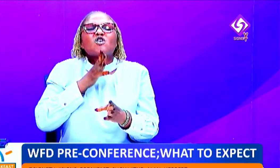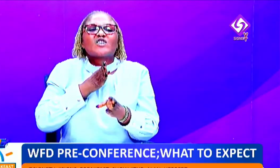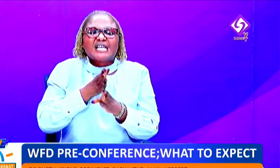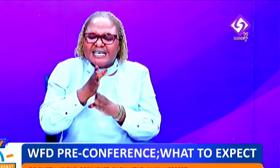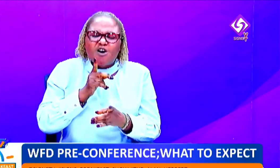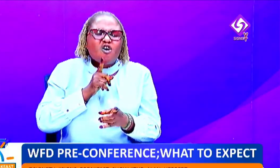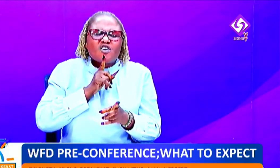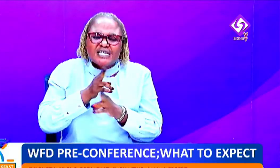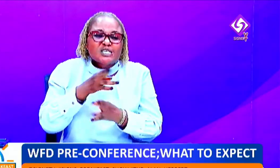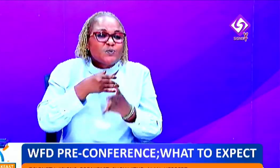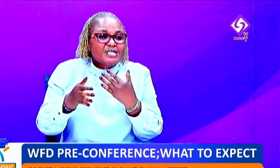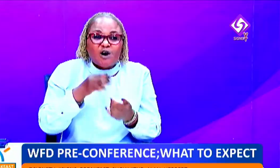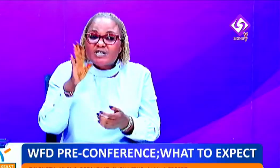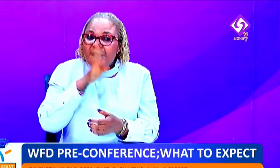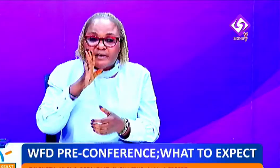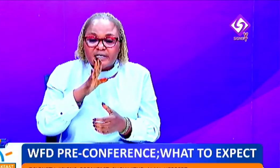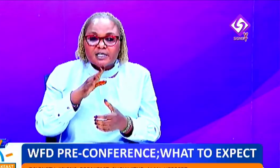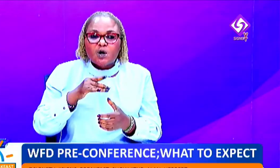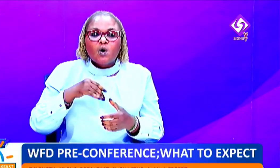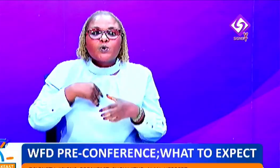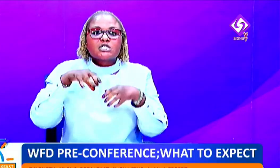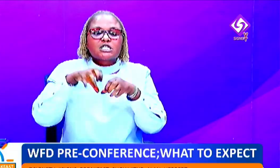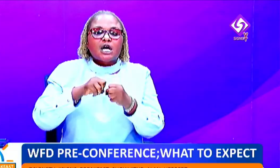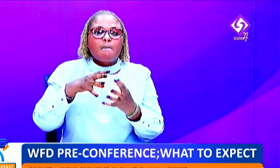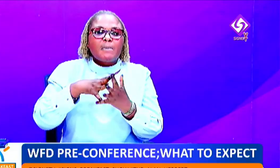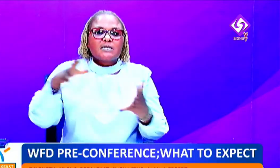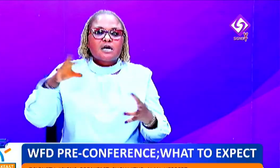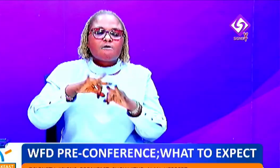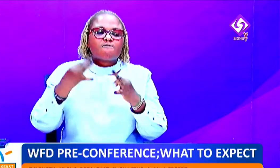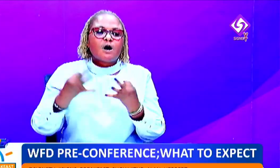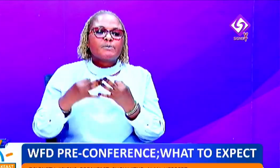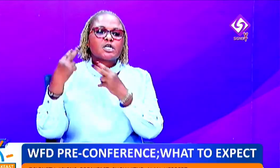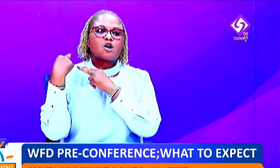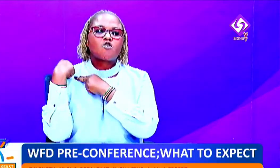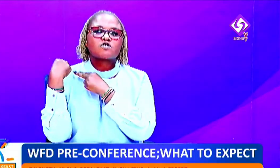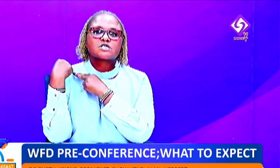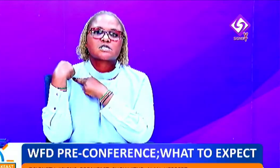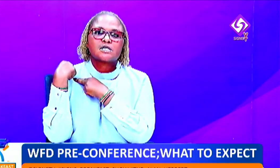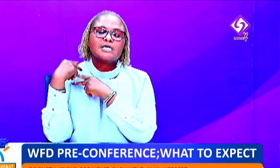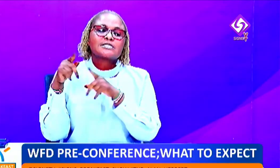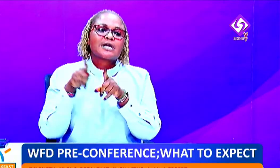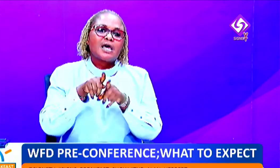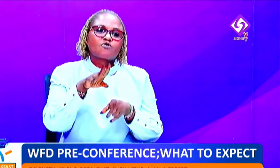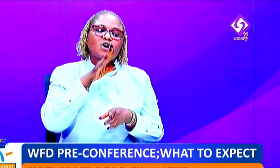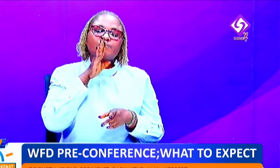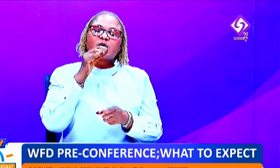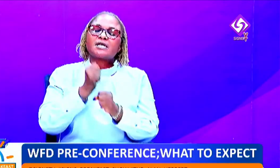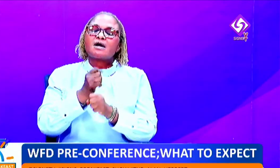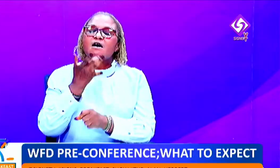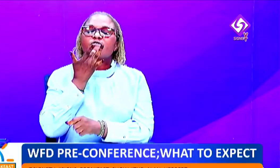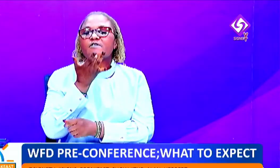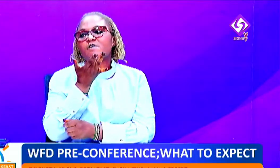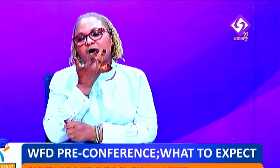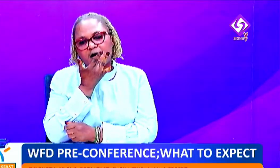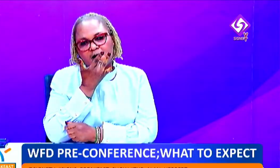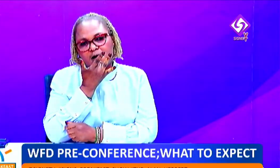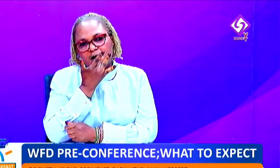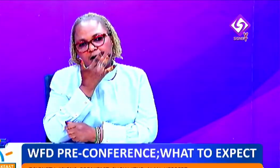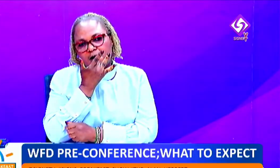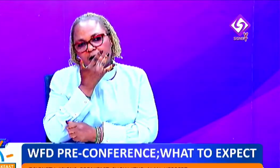you have money, let me just be honest without hiding, then you will be the one who will be responsible for your household duties, because your